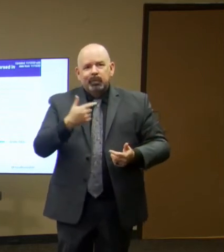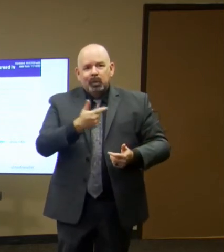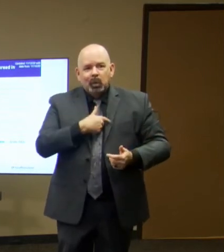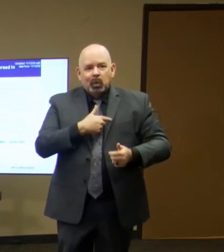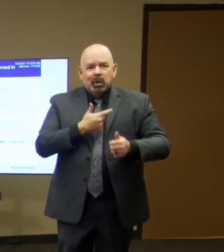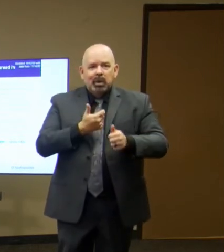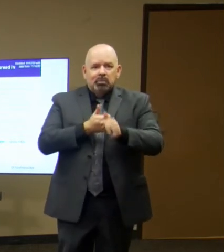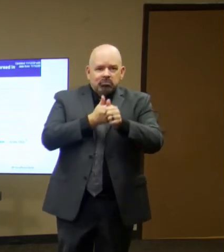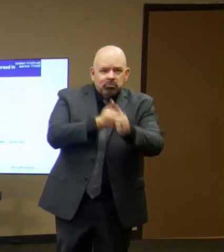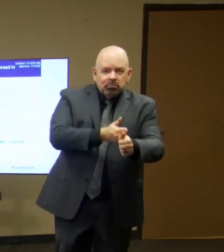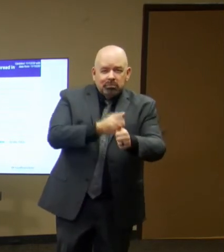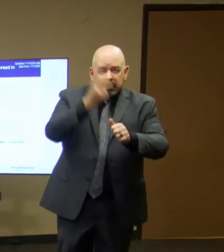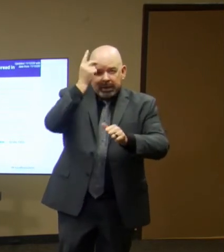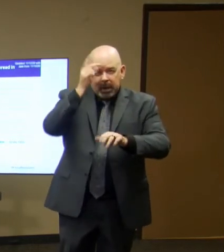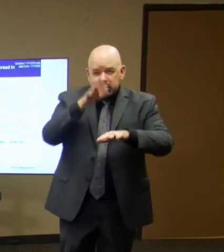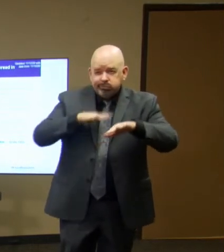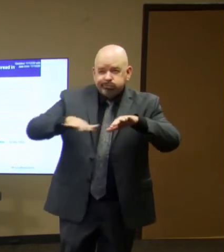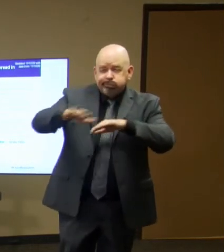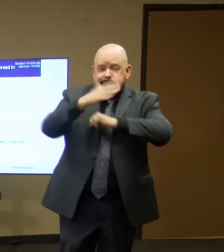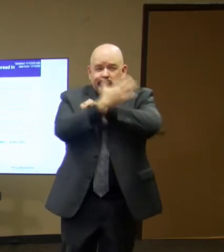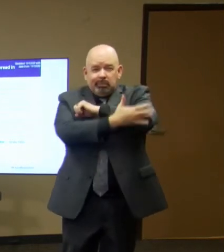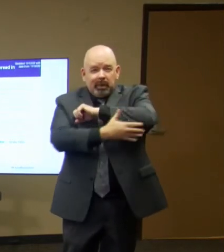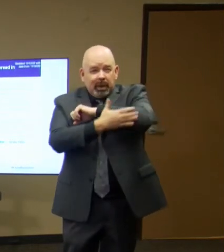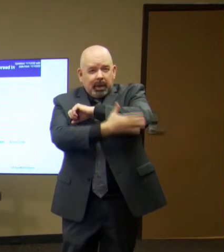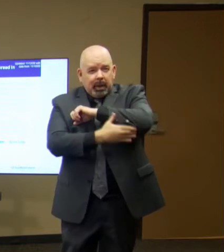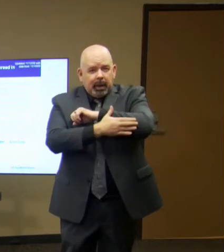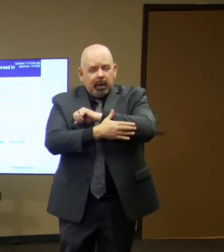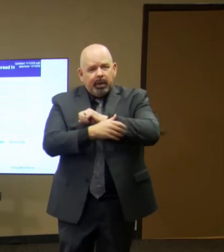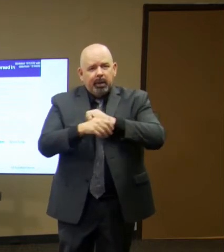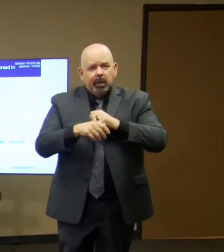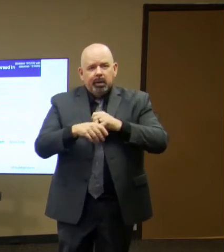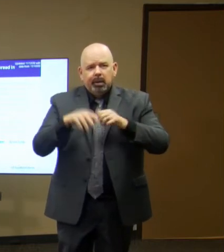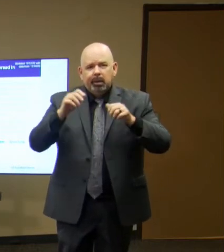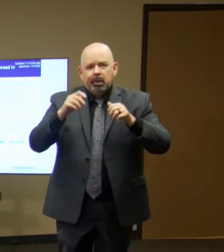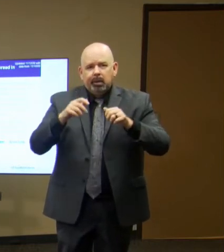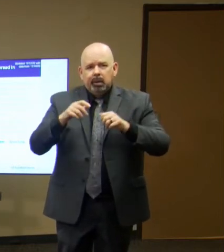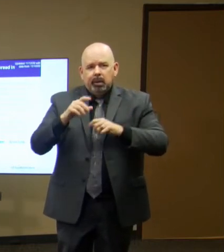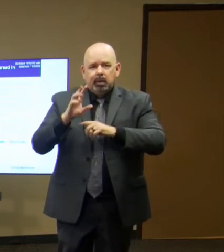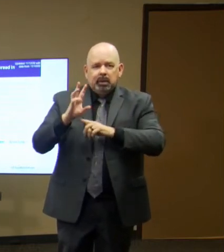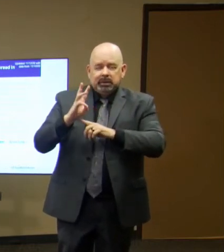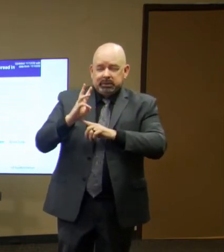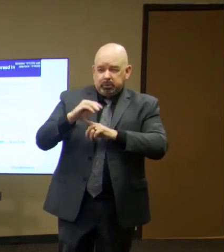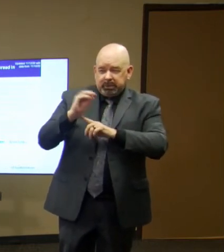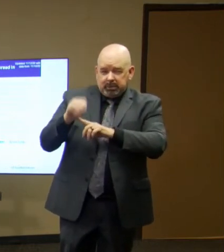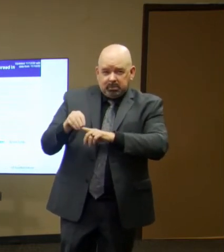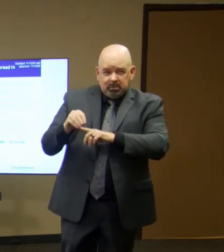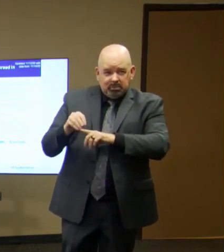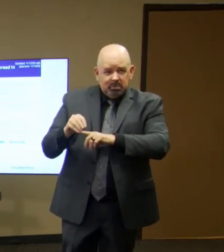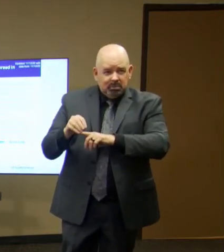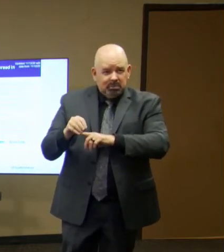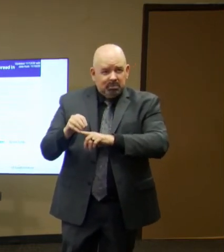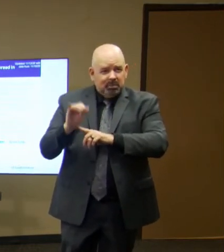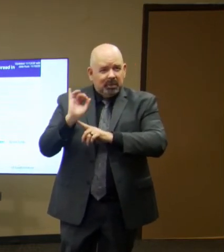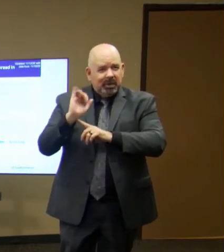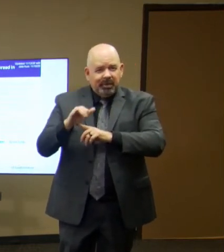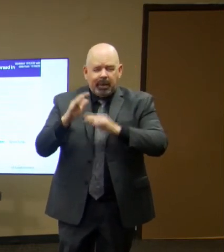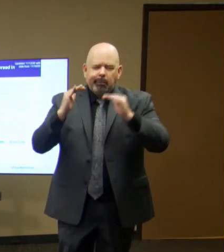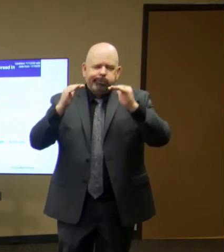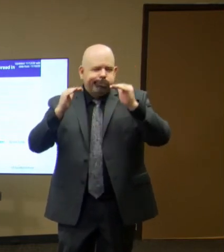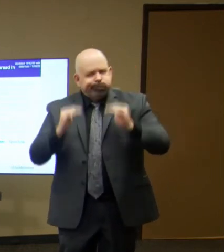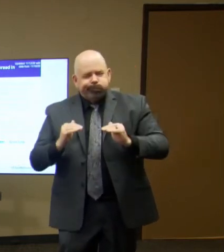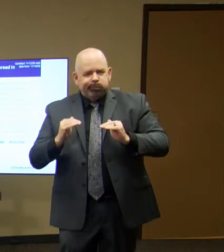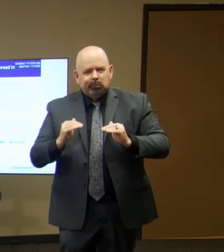to 56%. This is masking, this is avoiding crowds, this is social distancing, doing the things